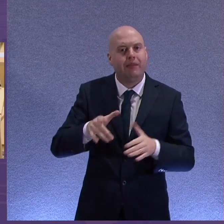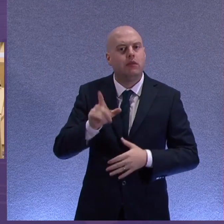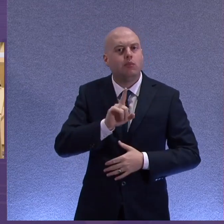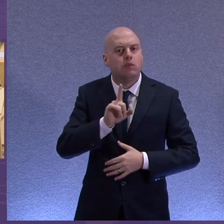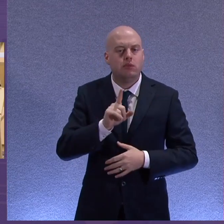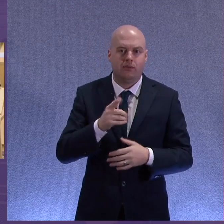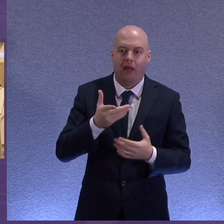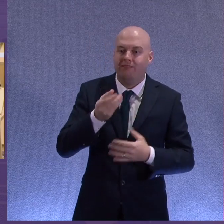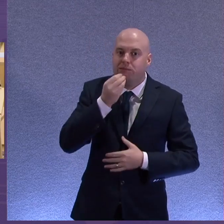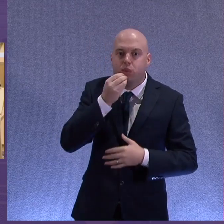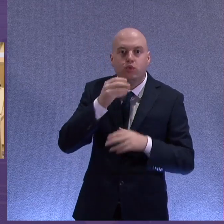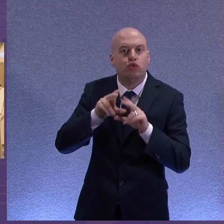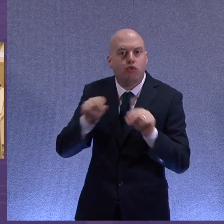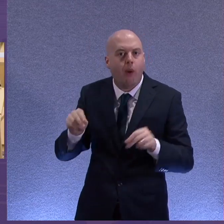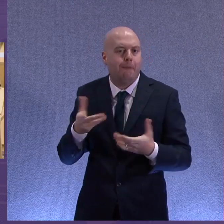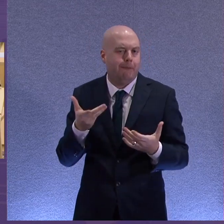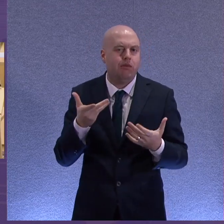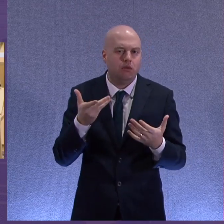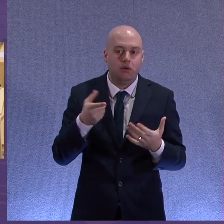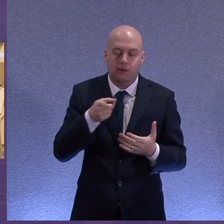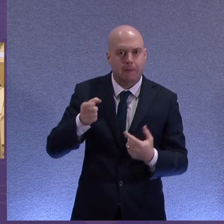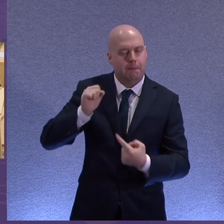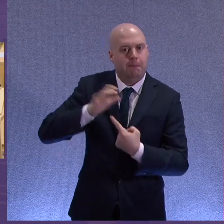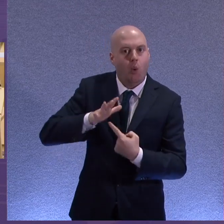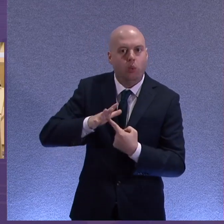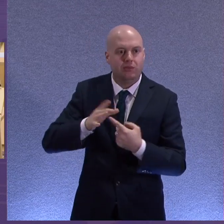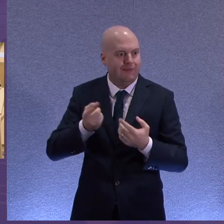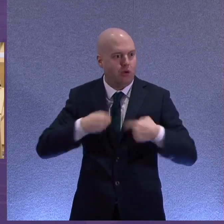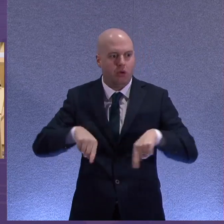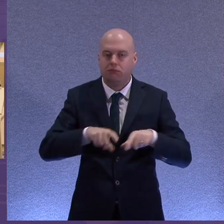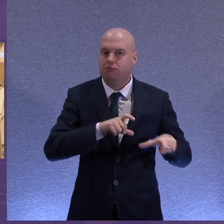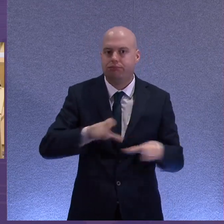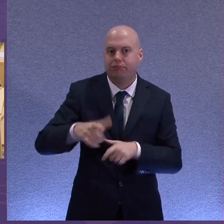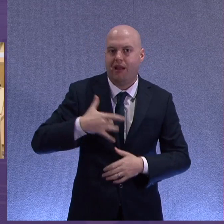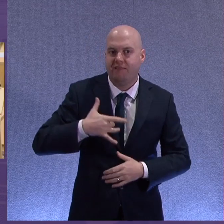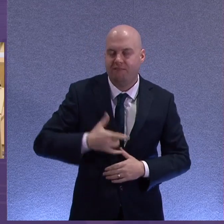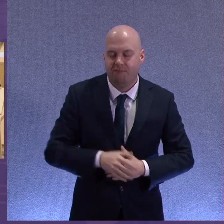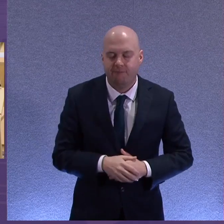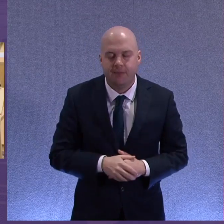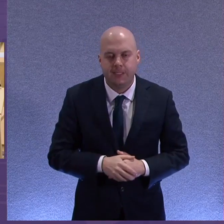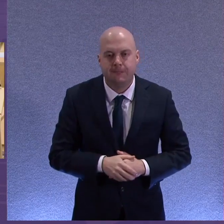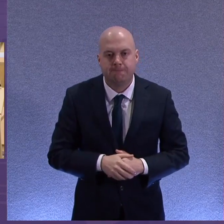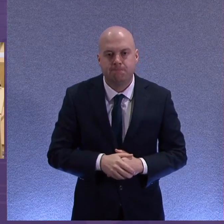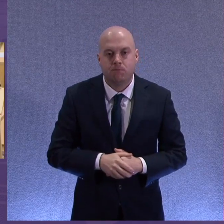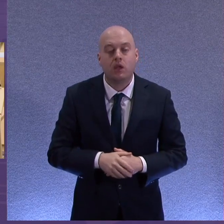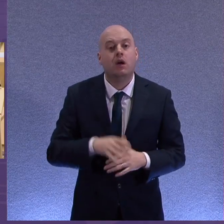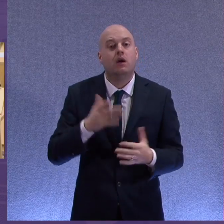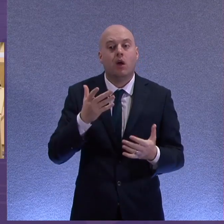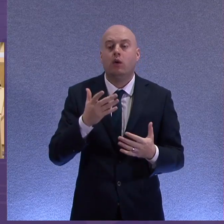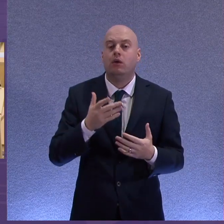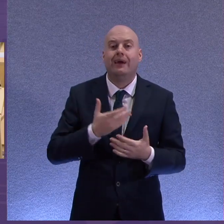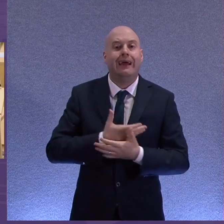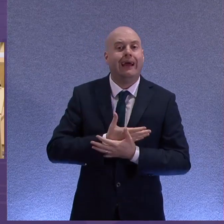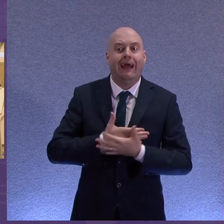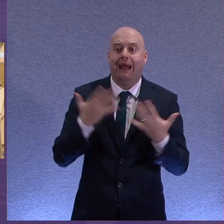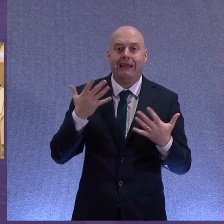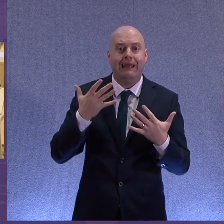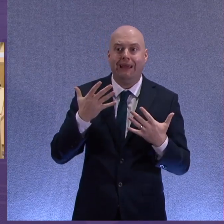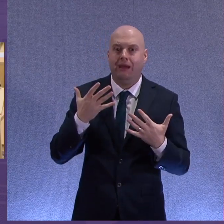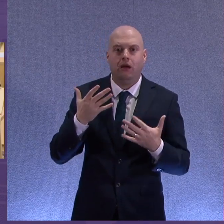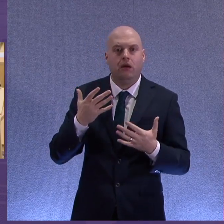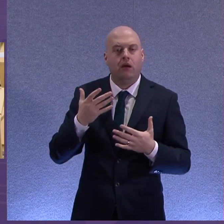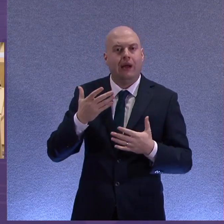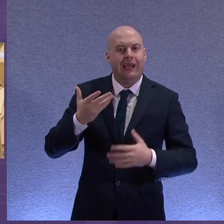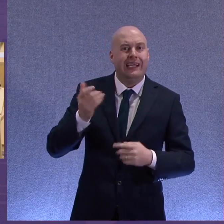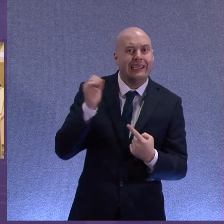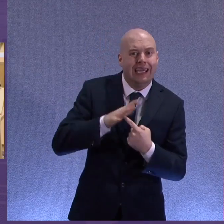of establishments and those critical for civil contingencies. In particular, it's important that key strategic sites vital to economic